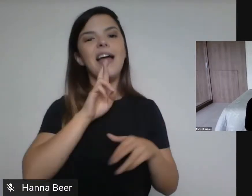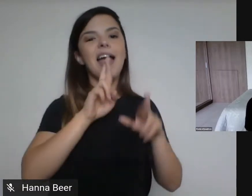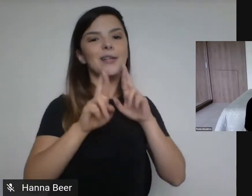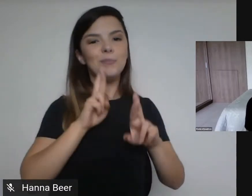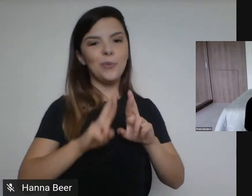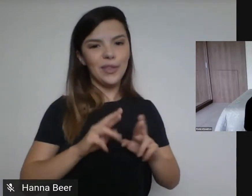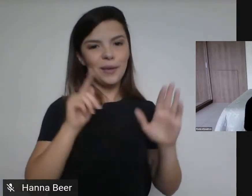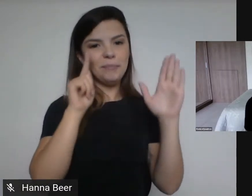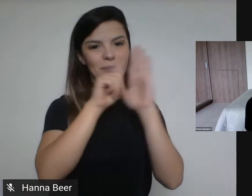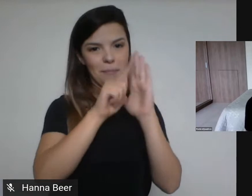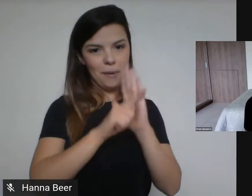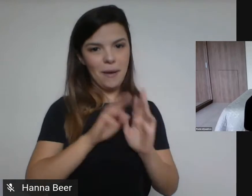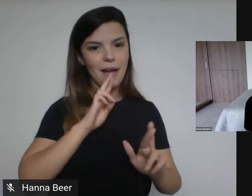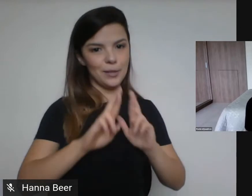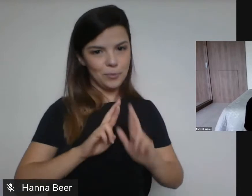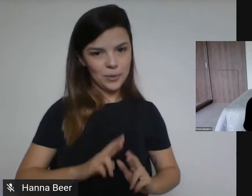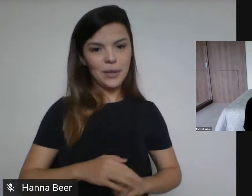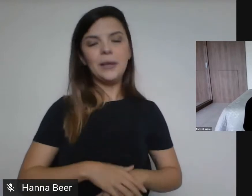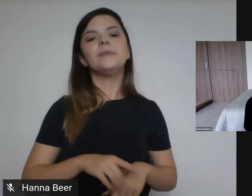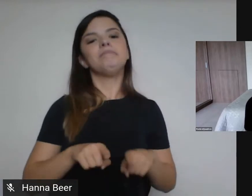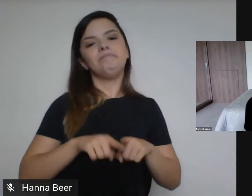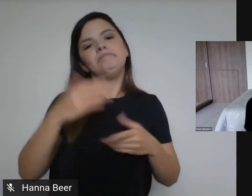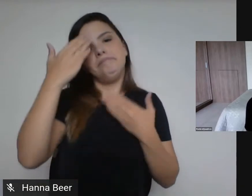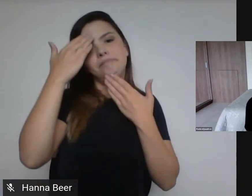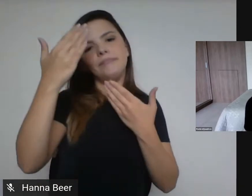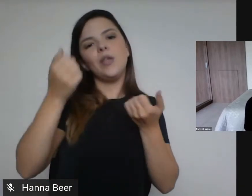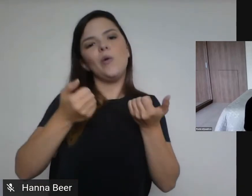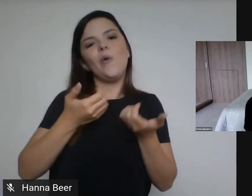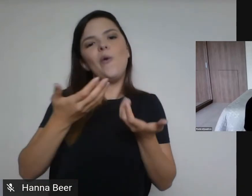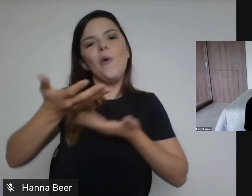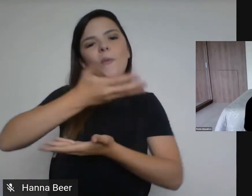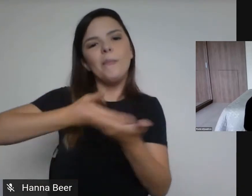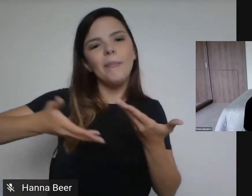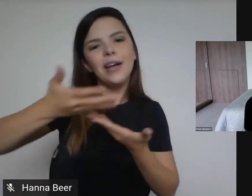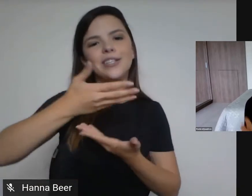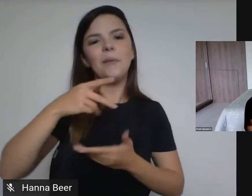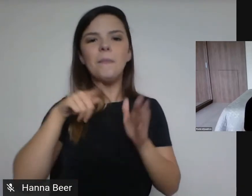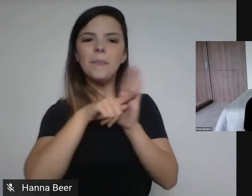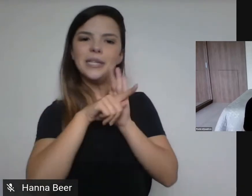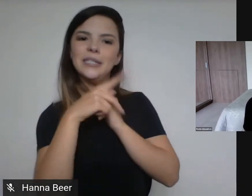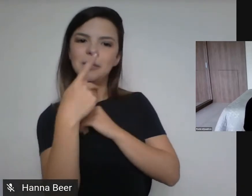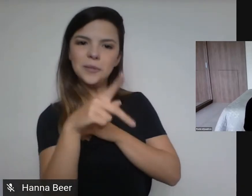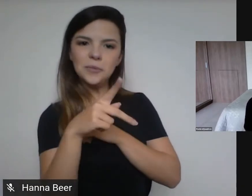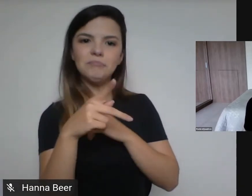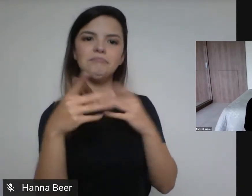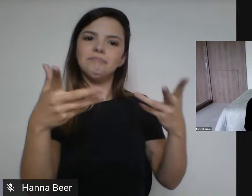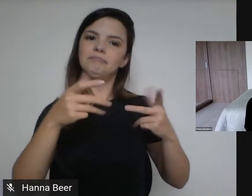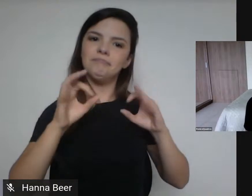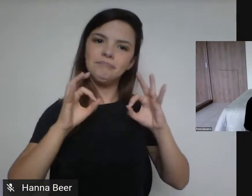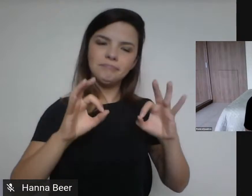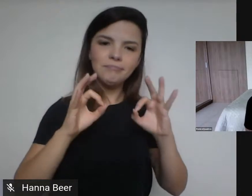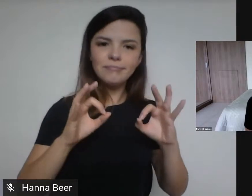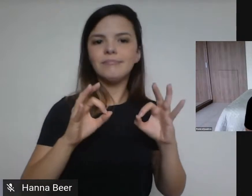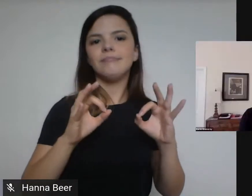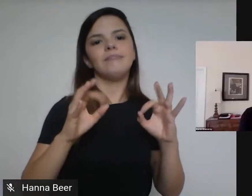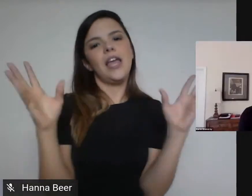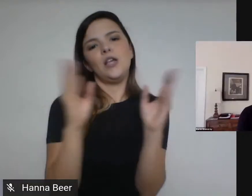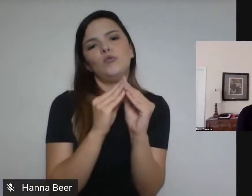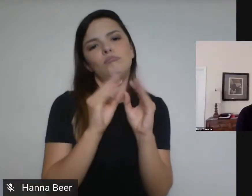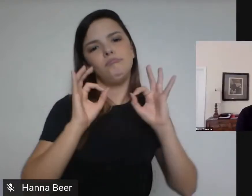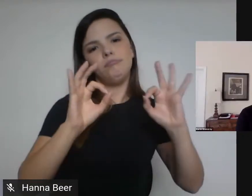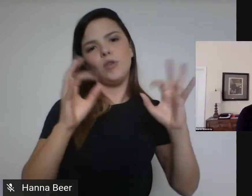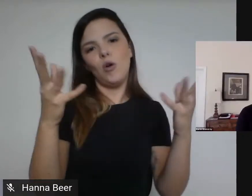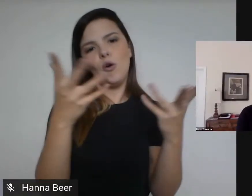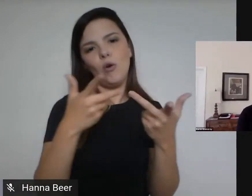questions and sharing all your research with us in this wonderful summary. We